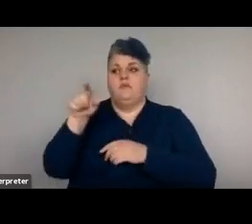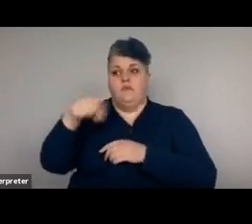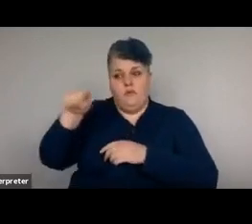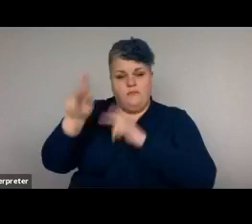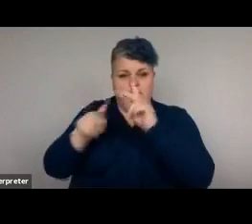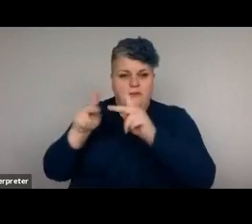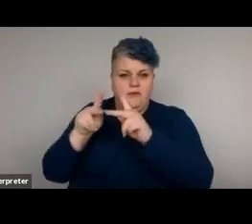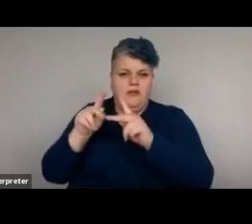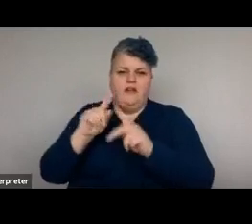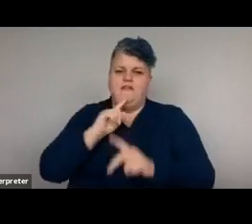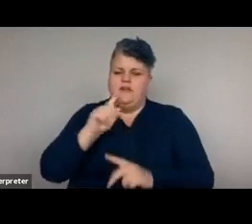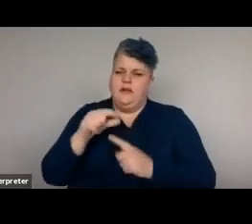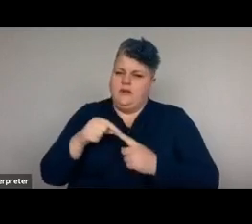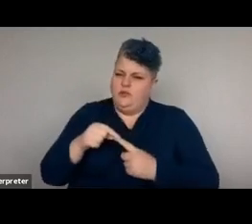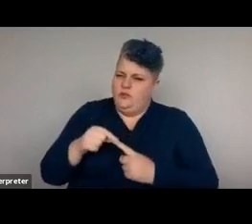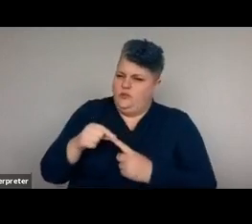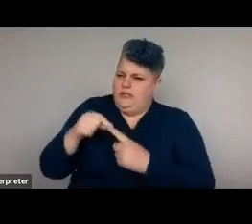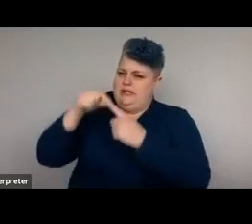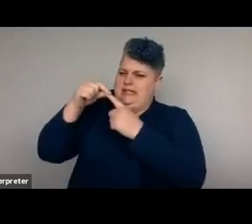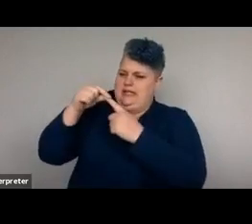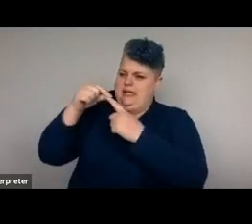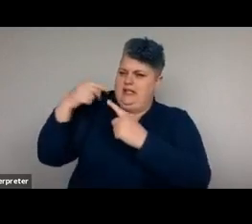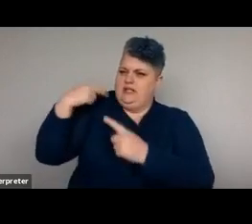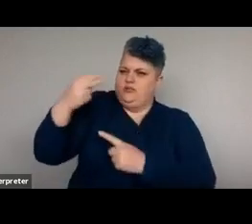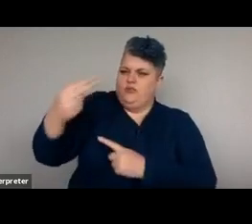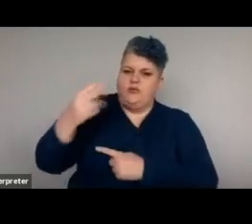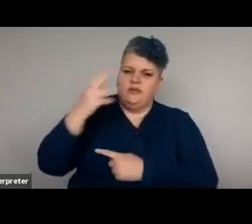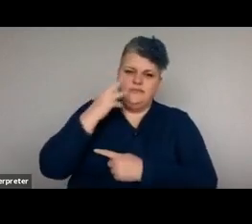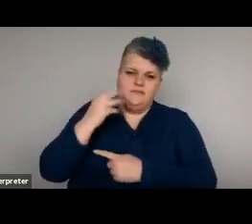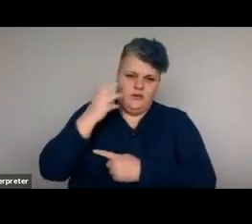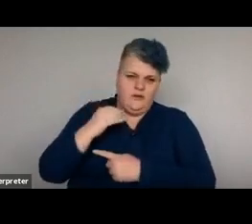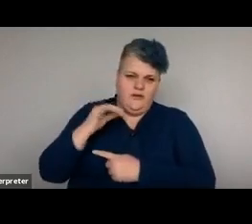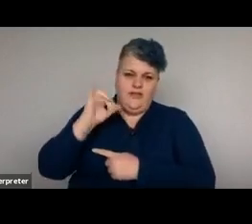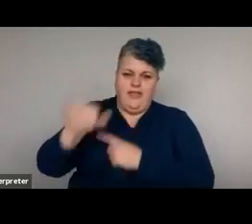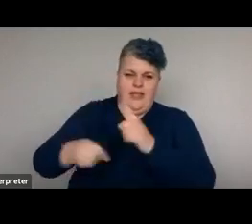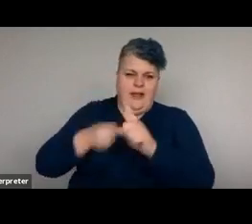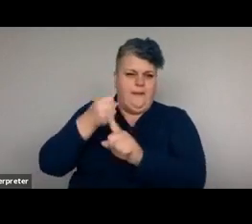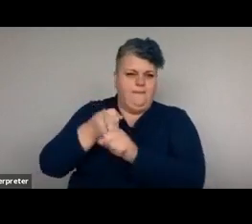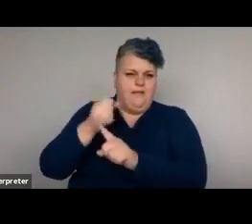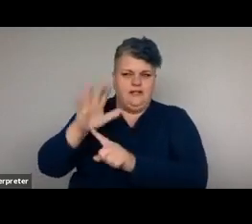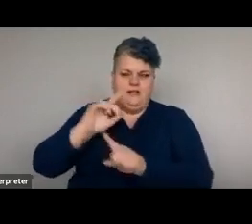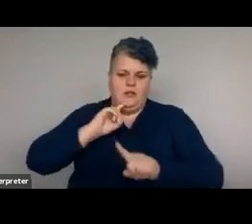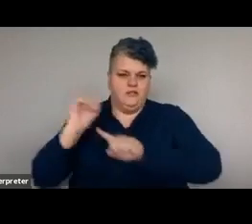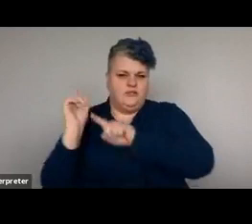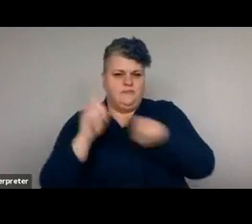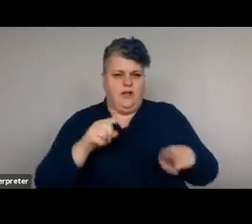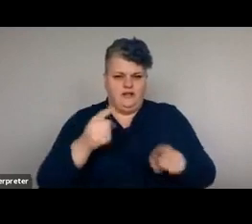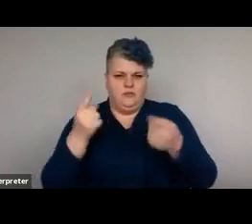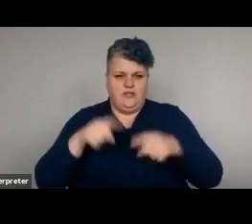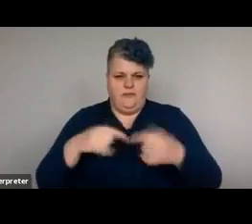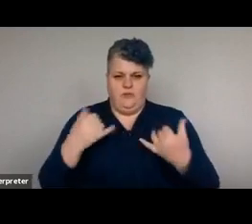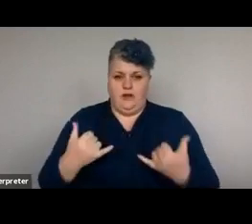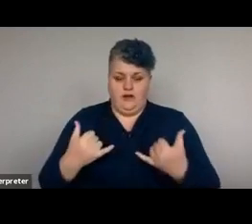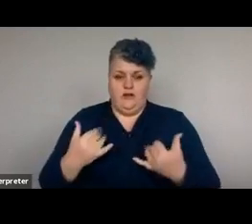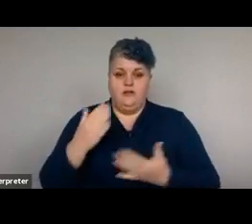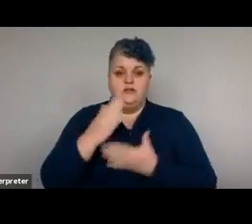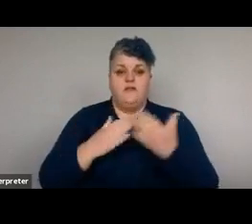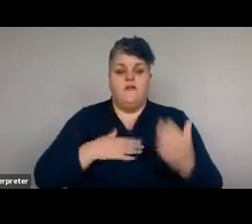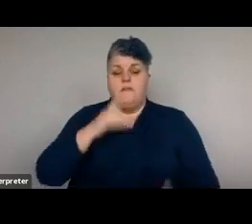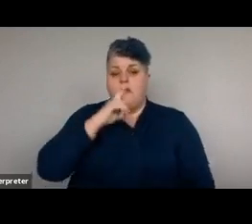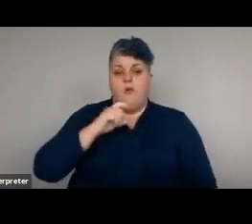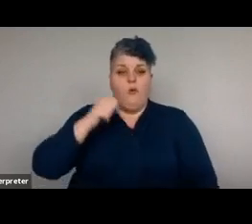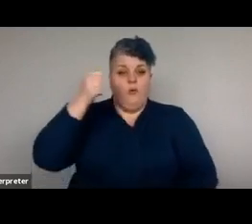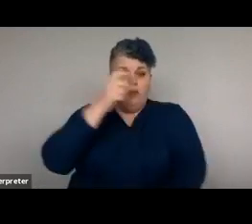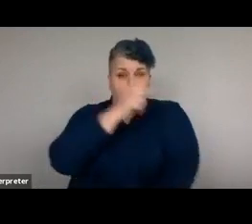unique historical experiences that kind of shape the way that they're responding to what's happening right now. So some of my older patients